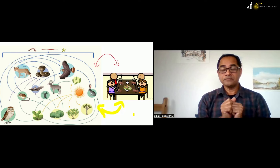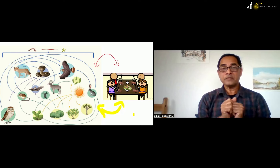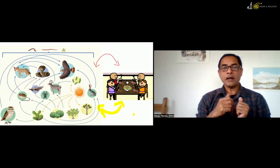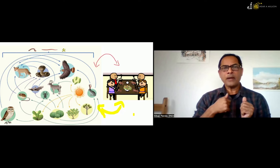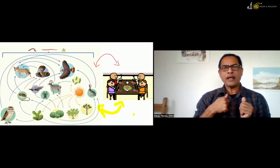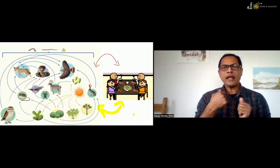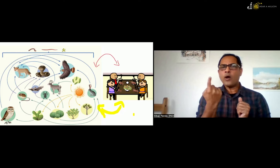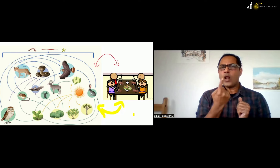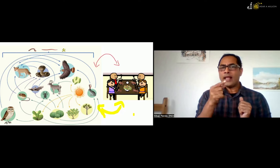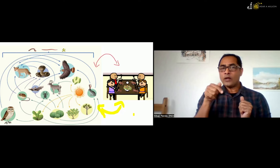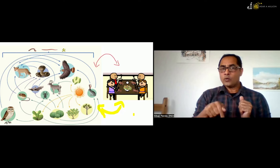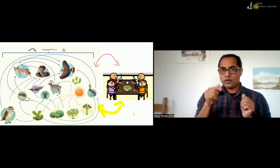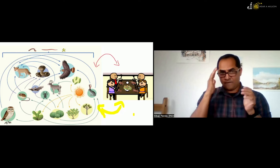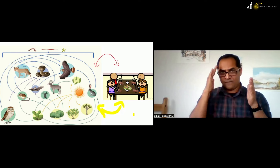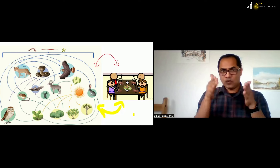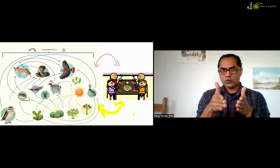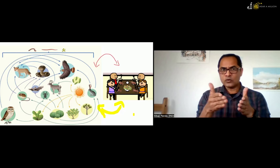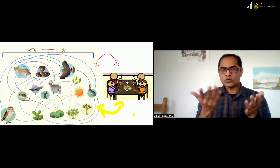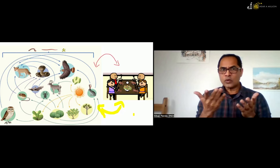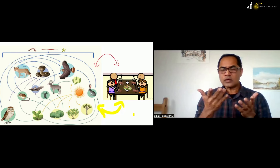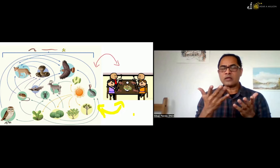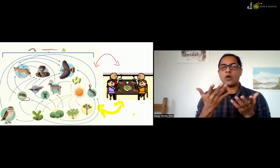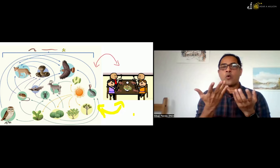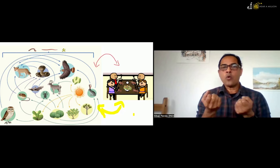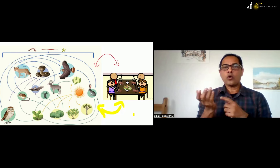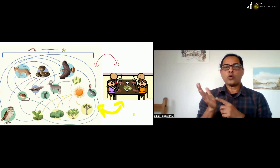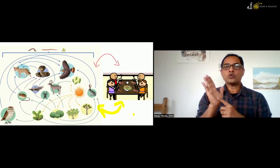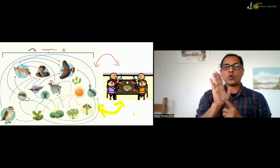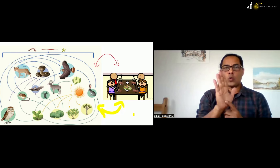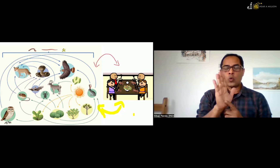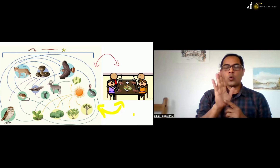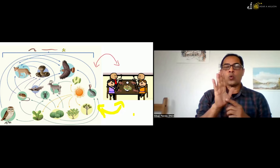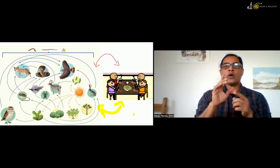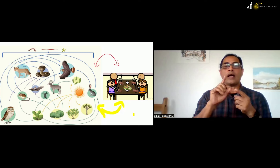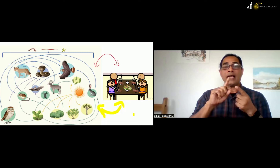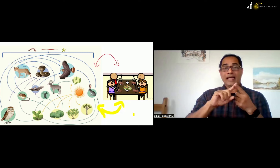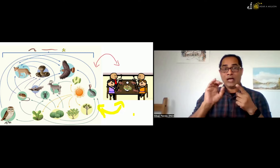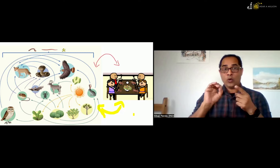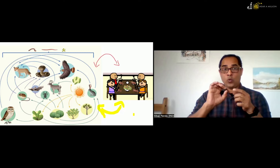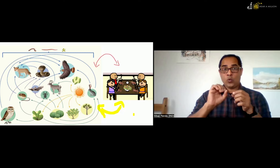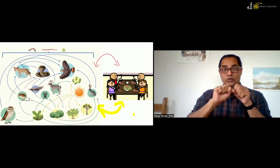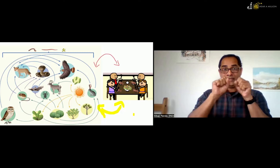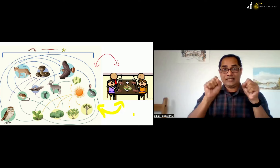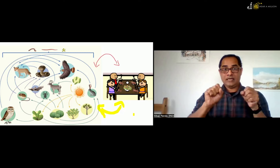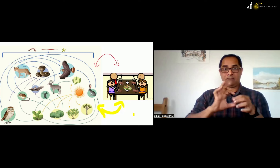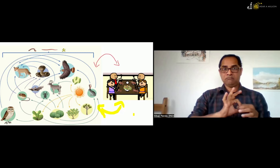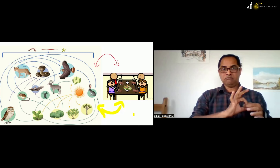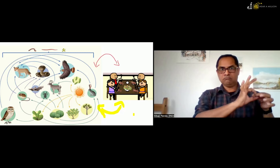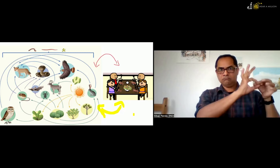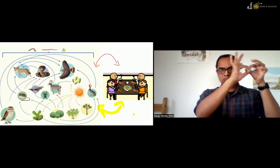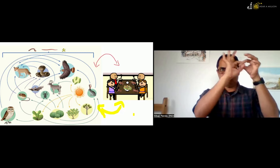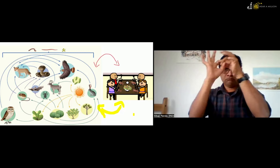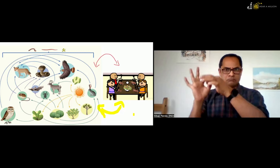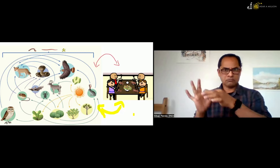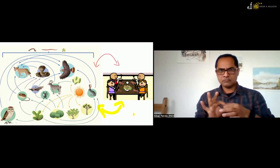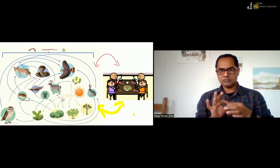me explain how this ecosystem thing works. My focus here